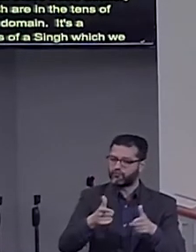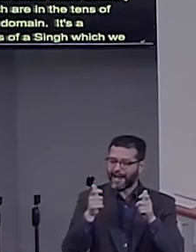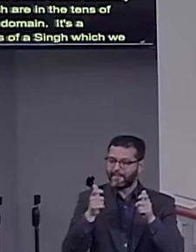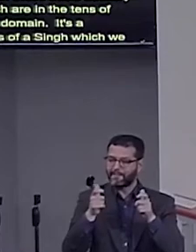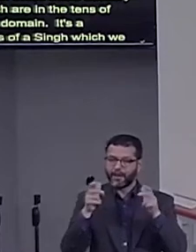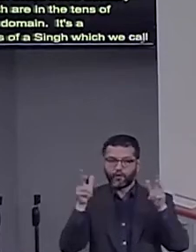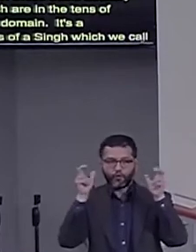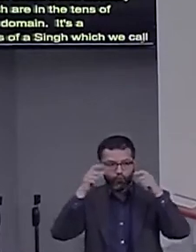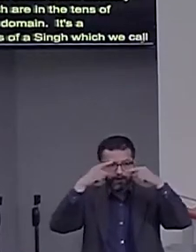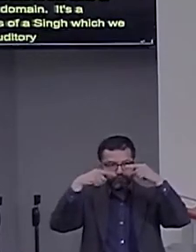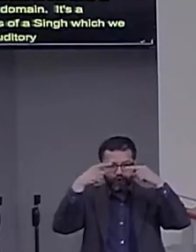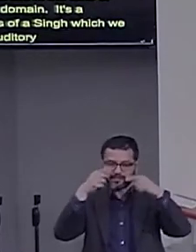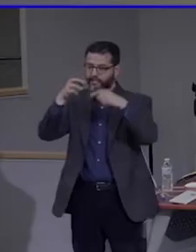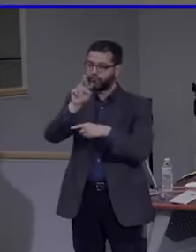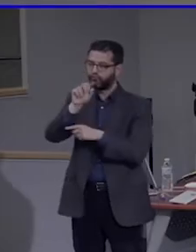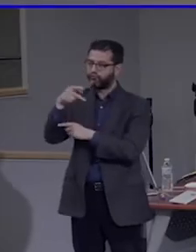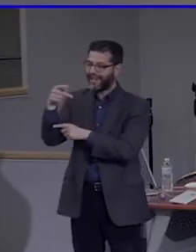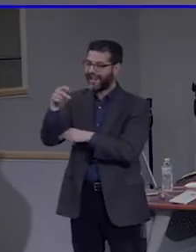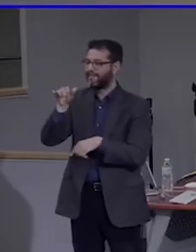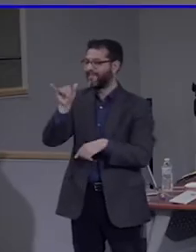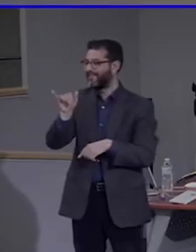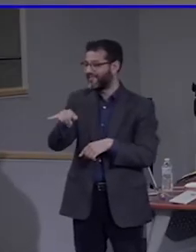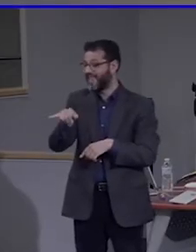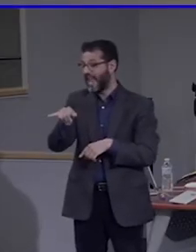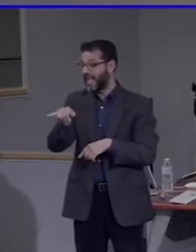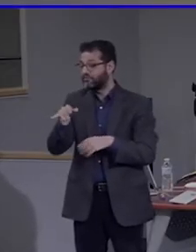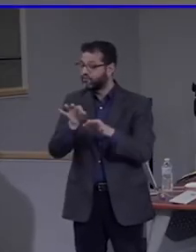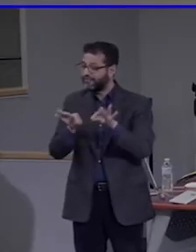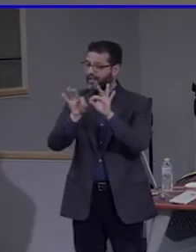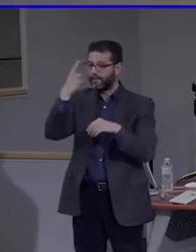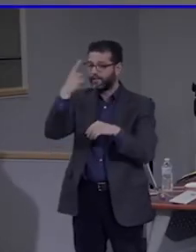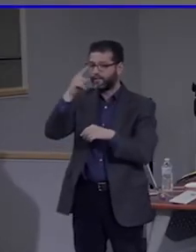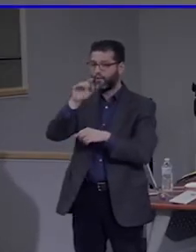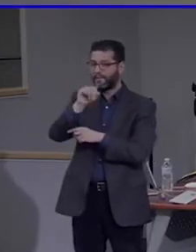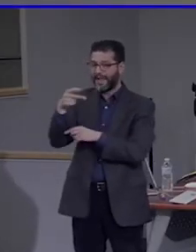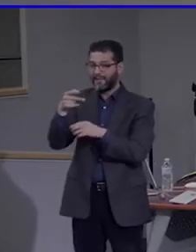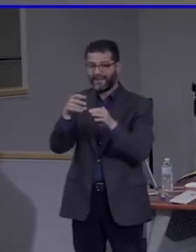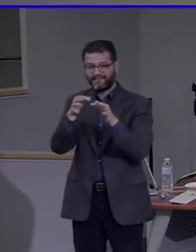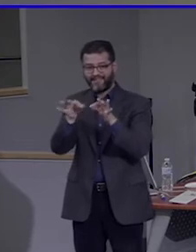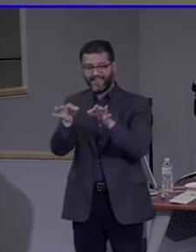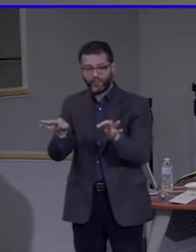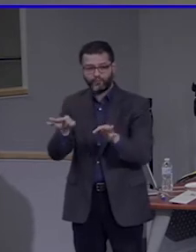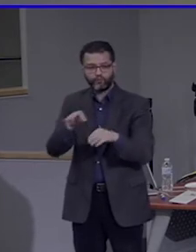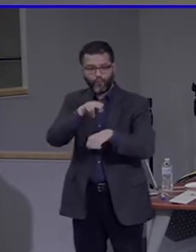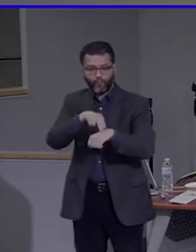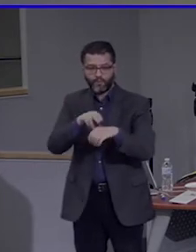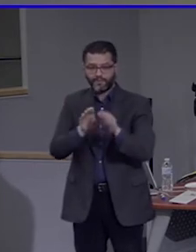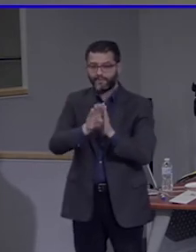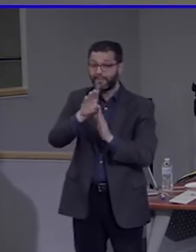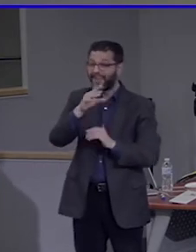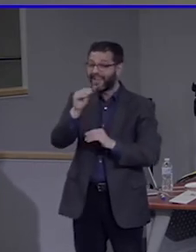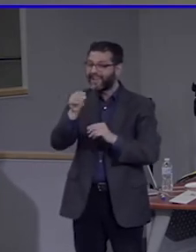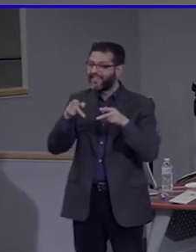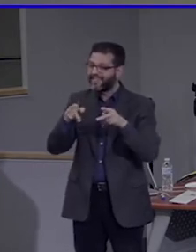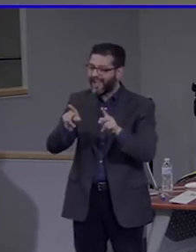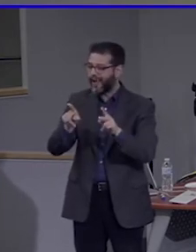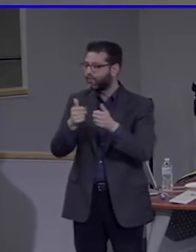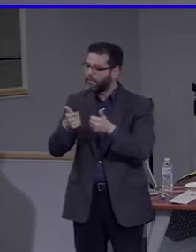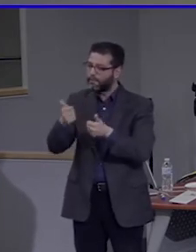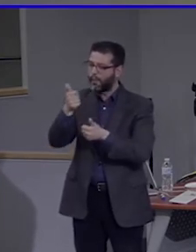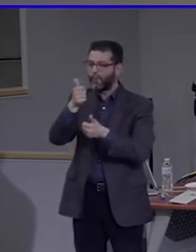or rap is critical to mounting language in normative development and it allows the most optimal acoustic maps to be constructed